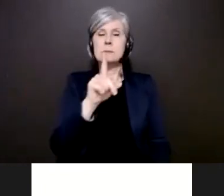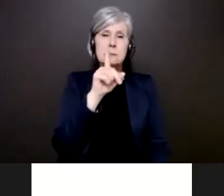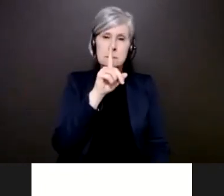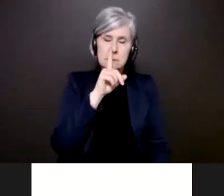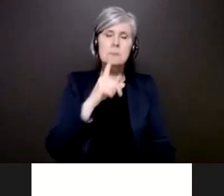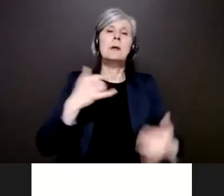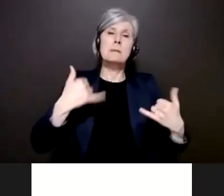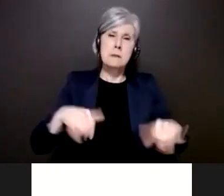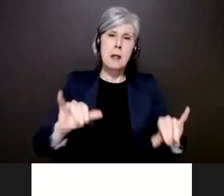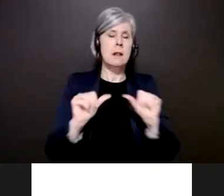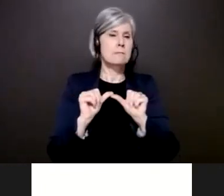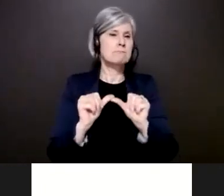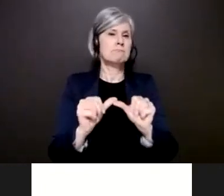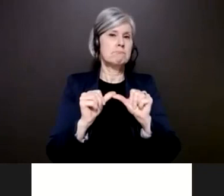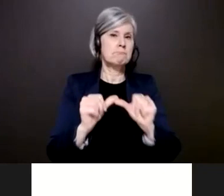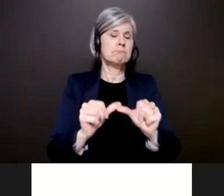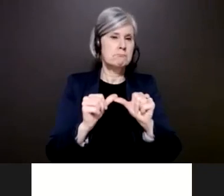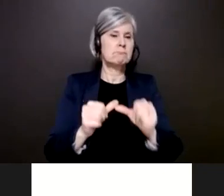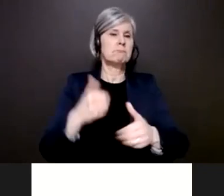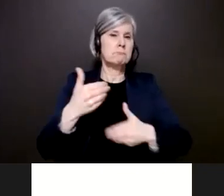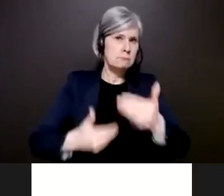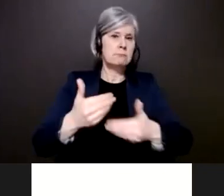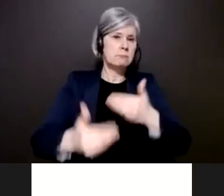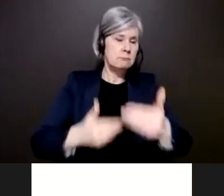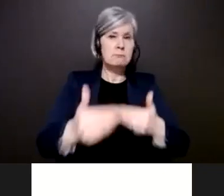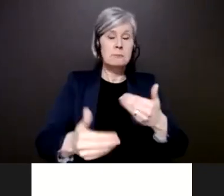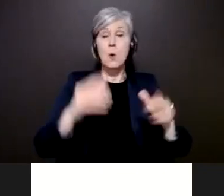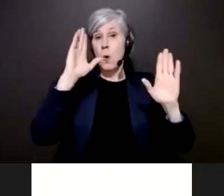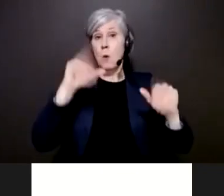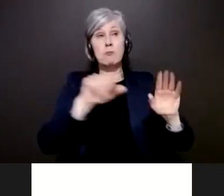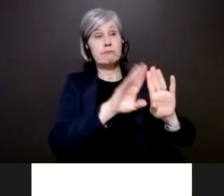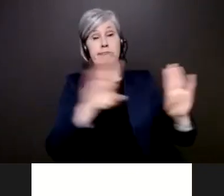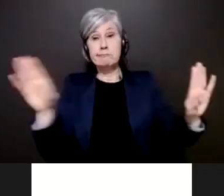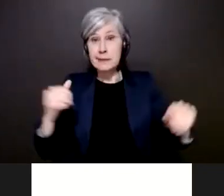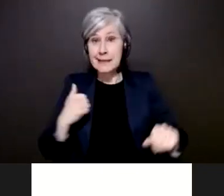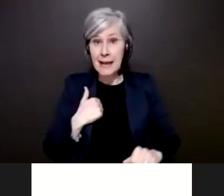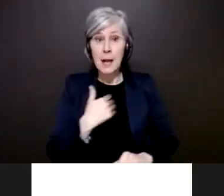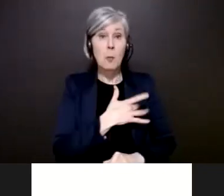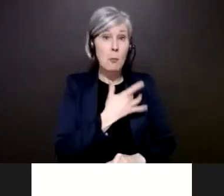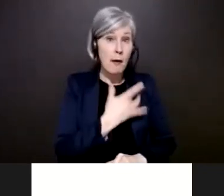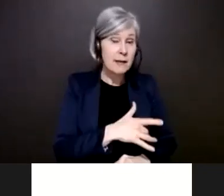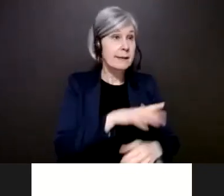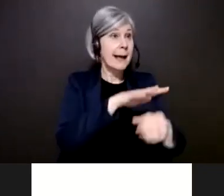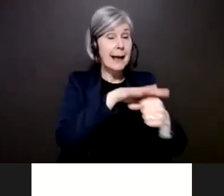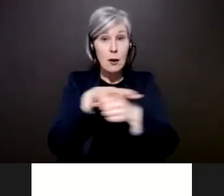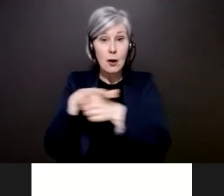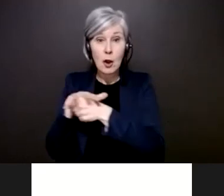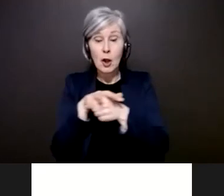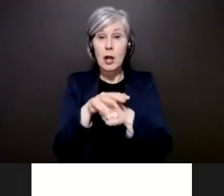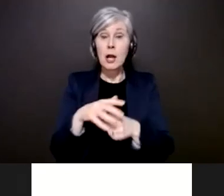across Canada together. We hope that in a year from now, we don't have to have these conversations. Wouldn't that be